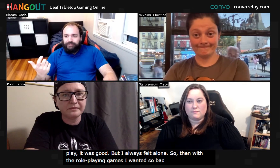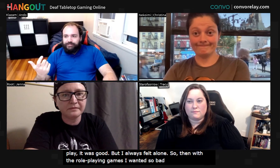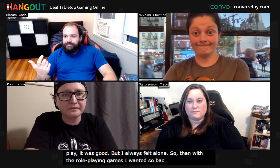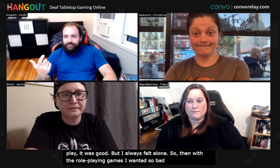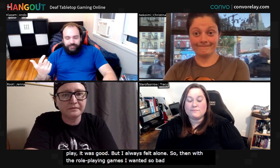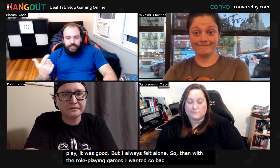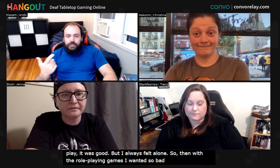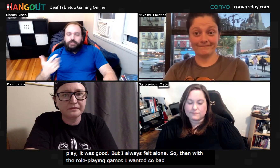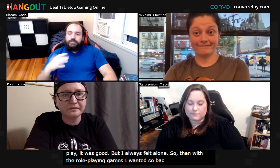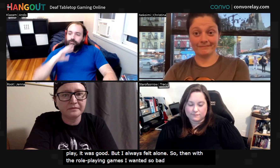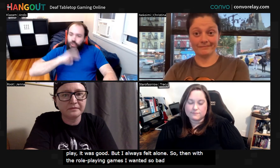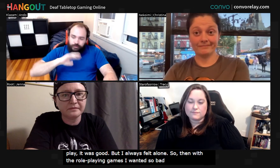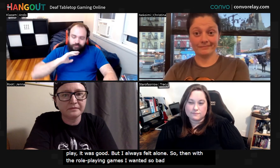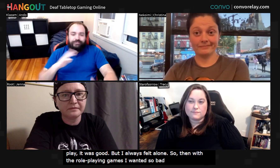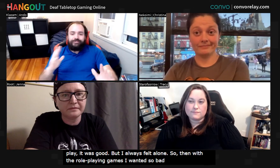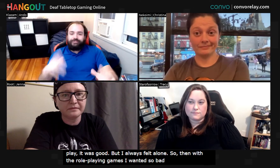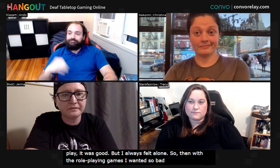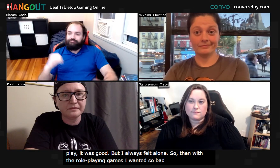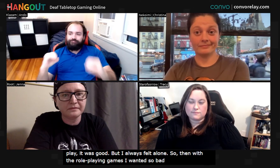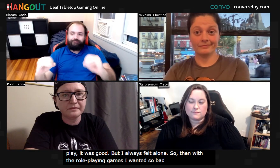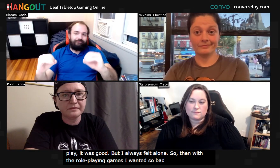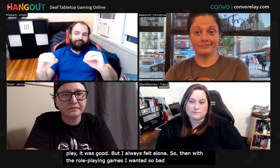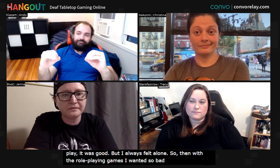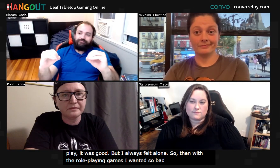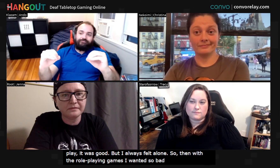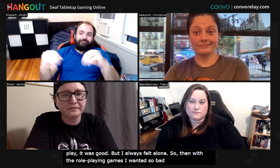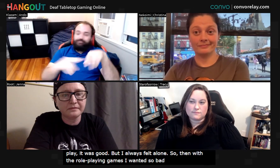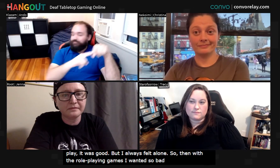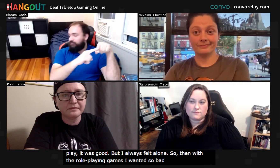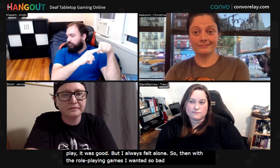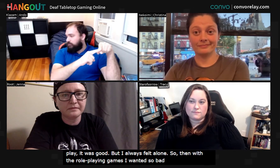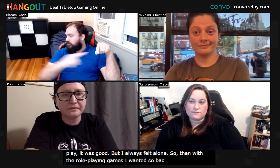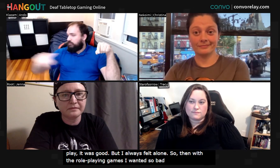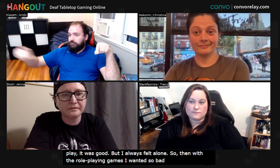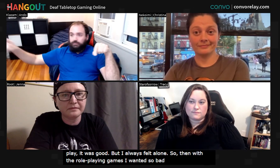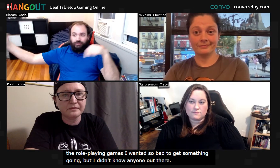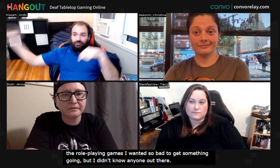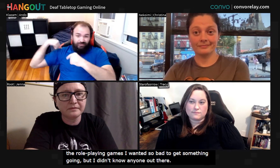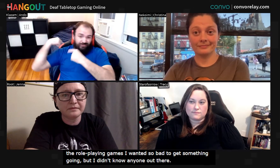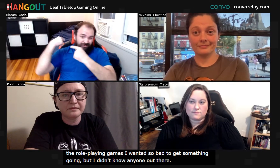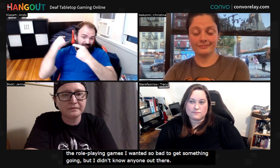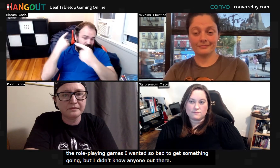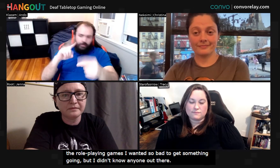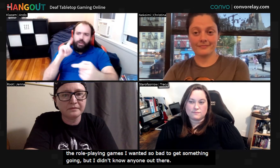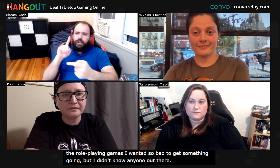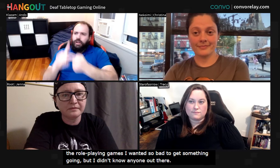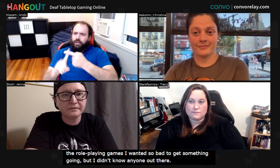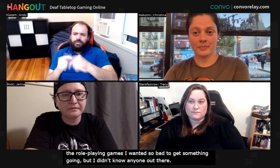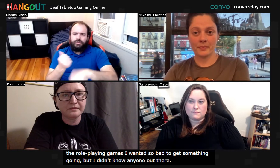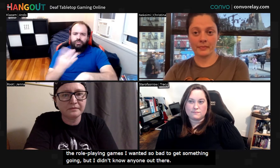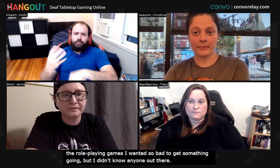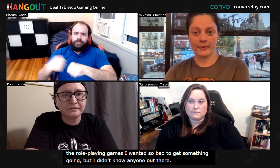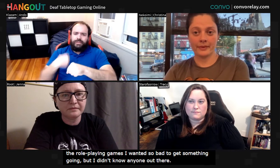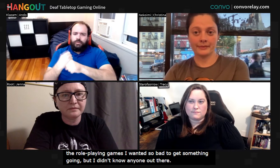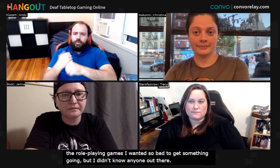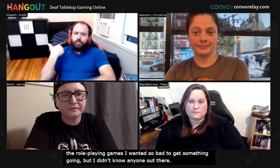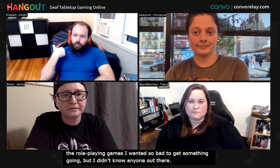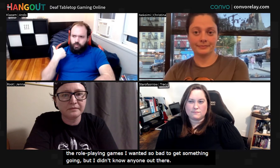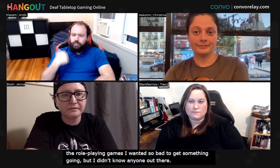anyone out there, and it was frustrated, but I couldn't find anything. And for years, until